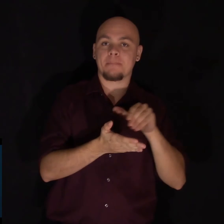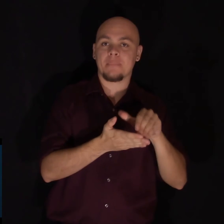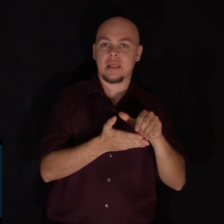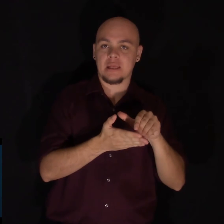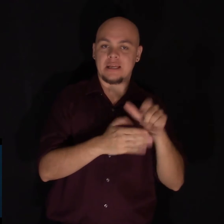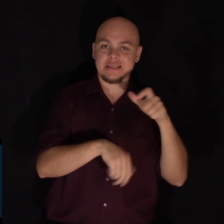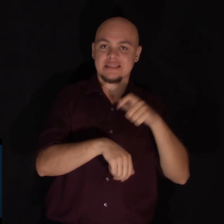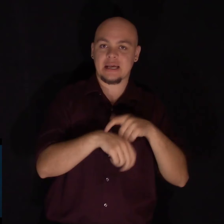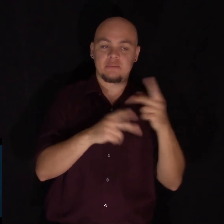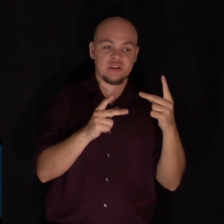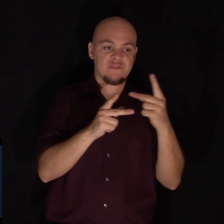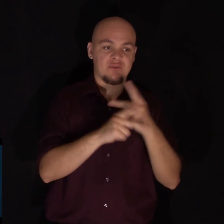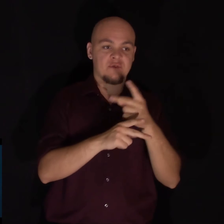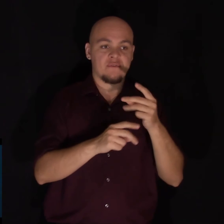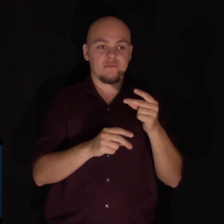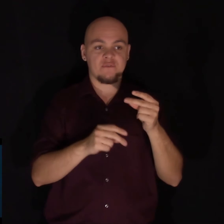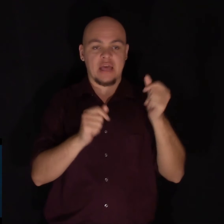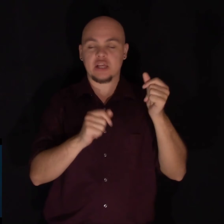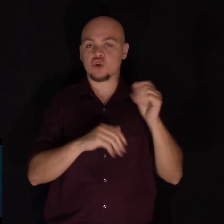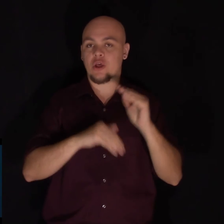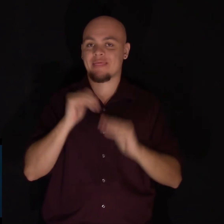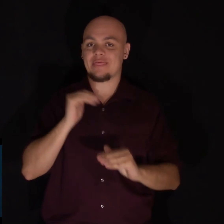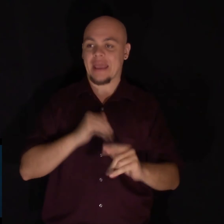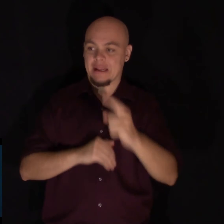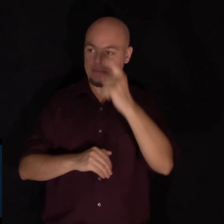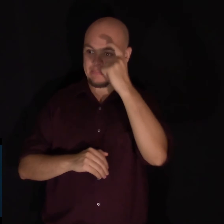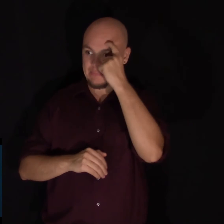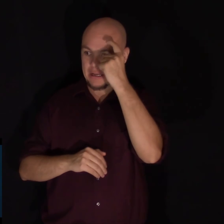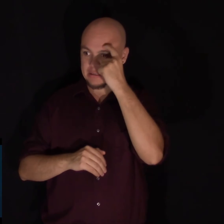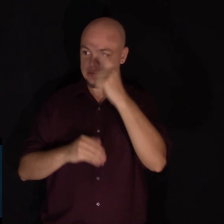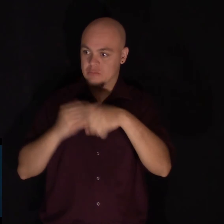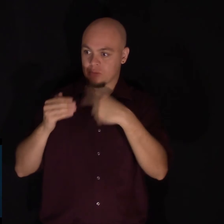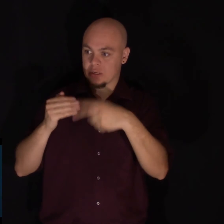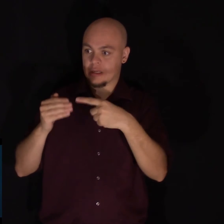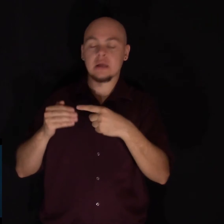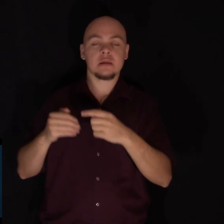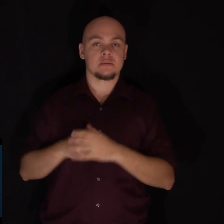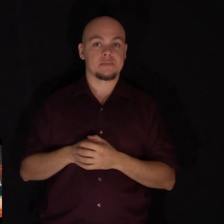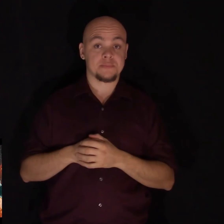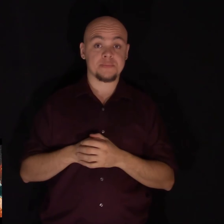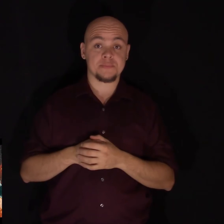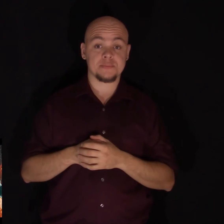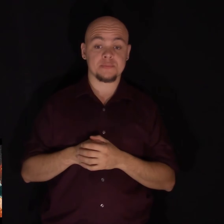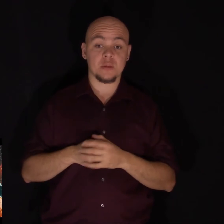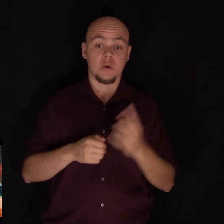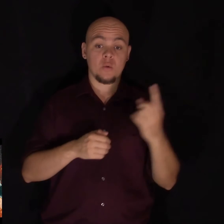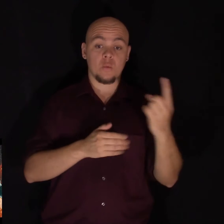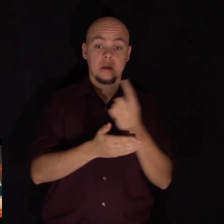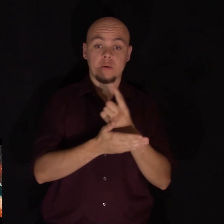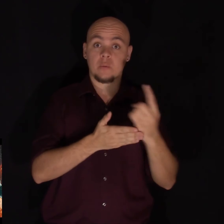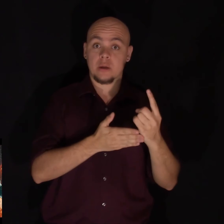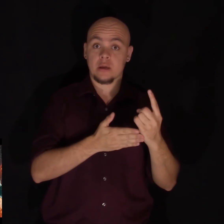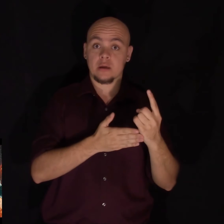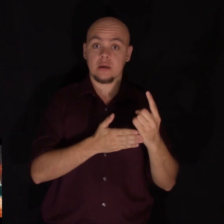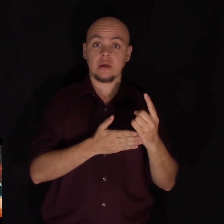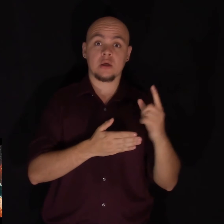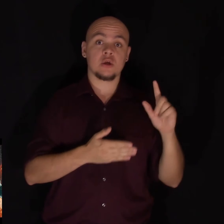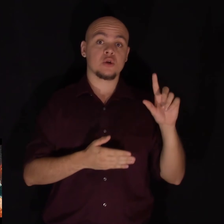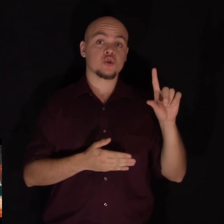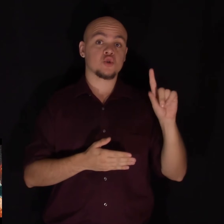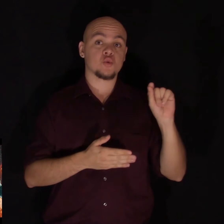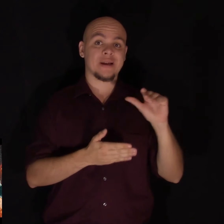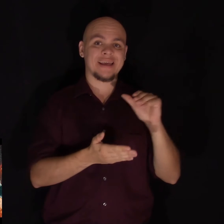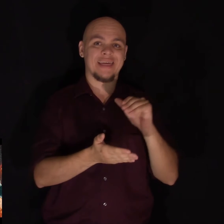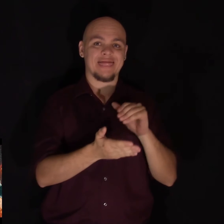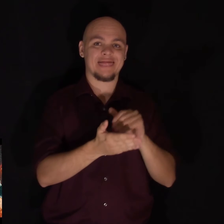think about 1 million times faster than the minds that built it. So you set it running for a week, and it will perform 20,000